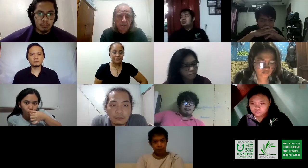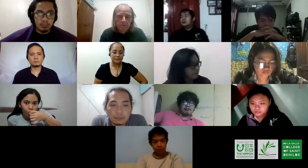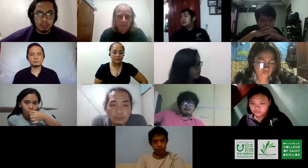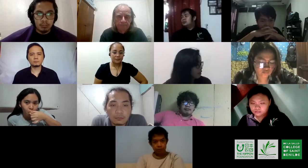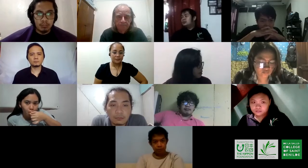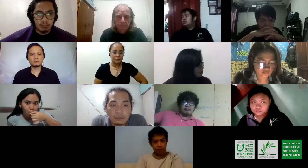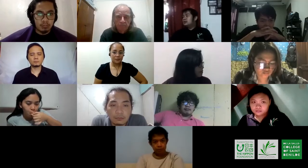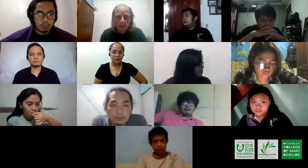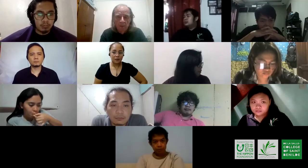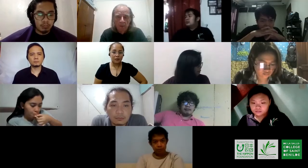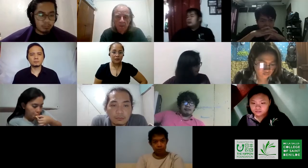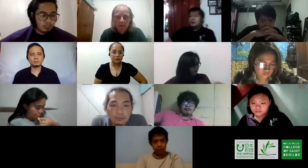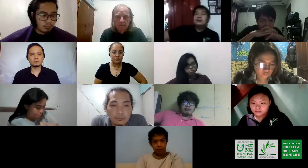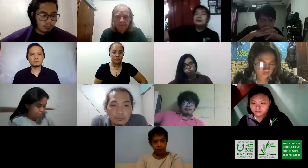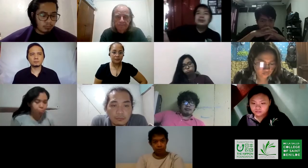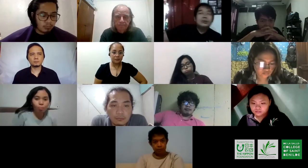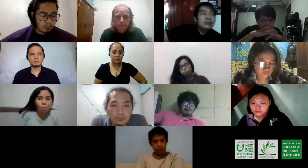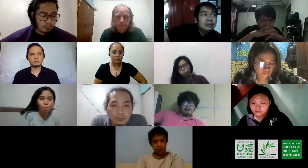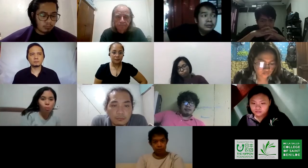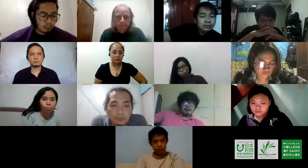okay, so